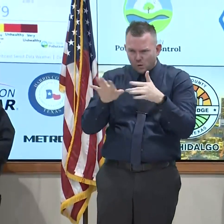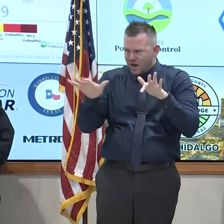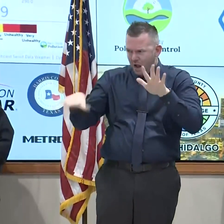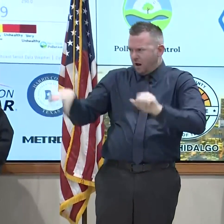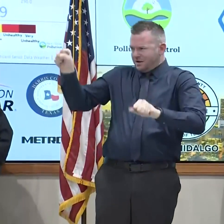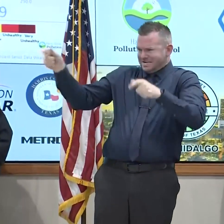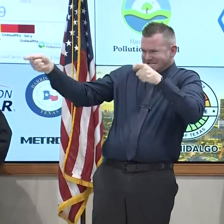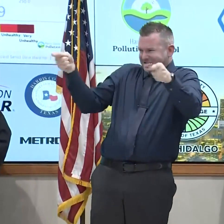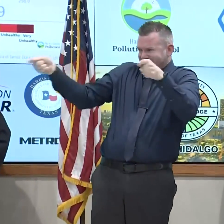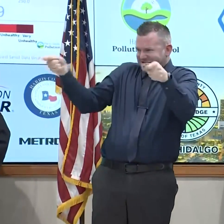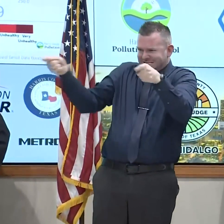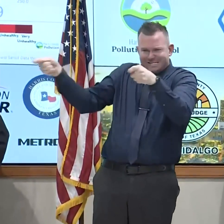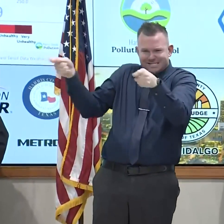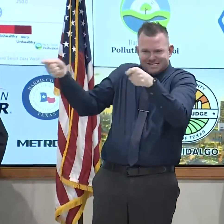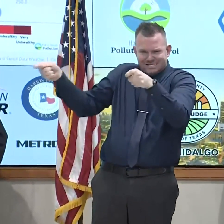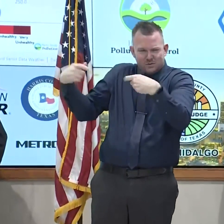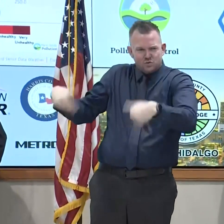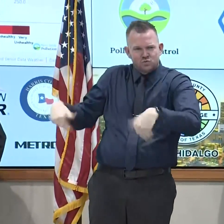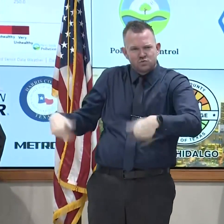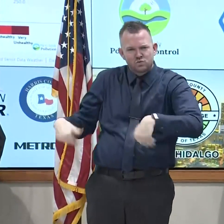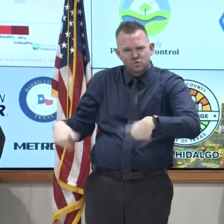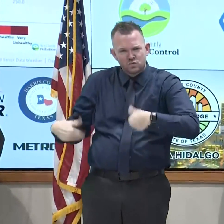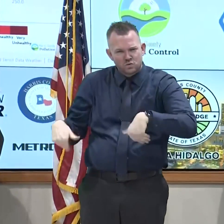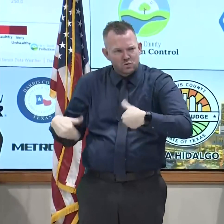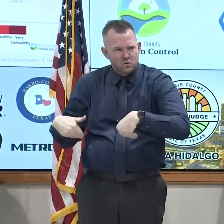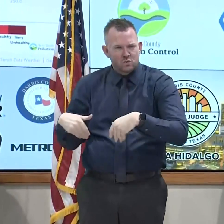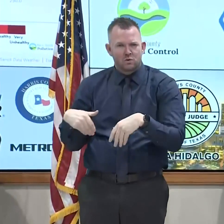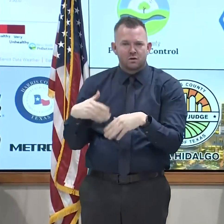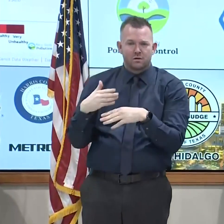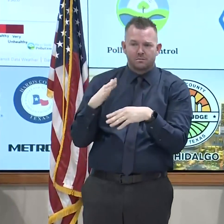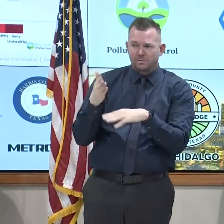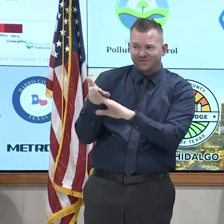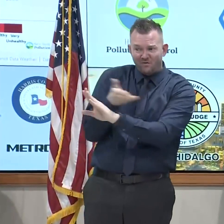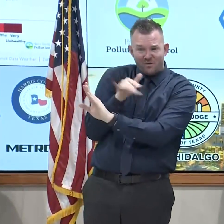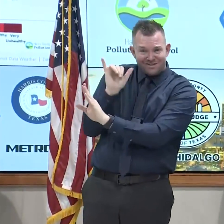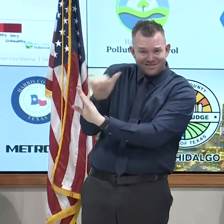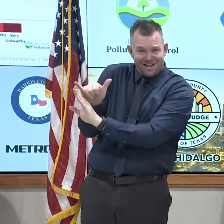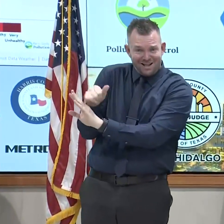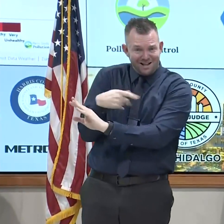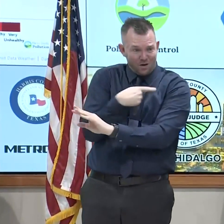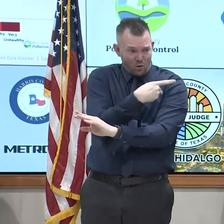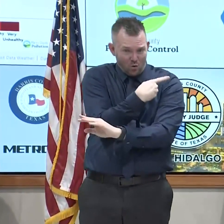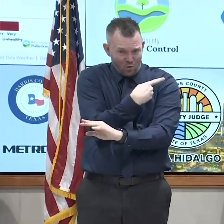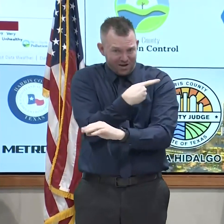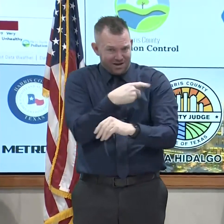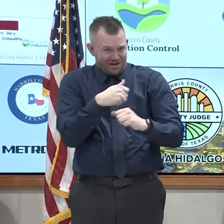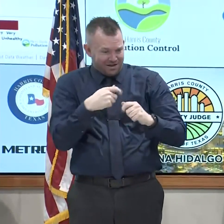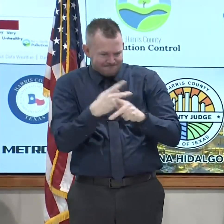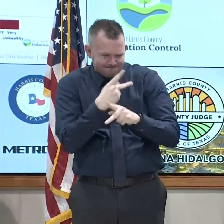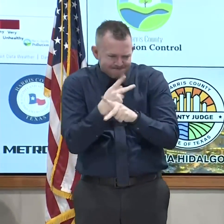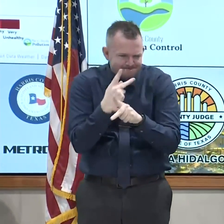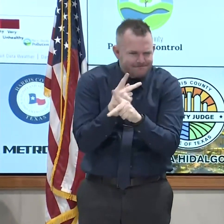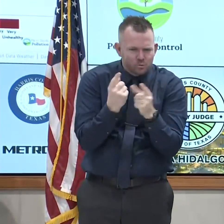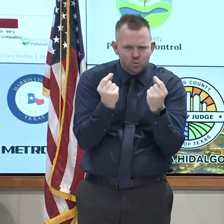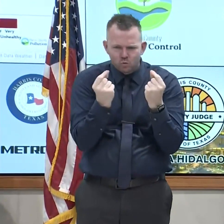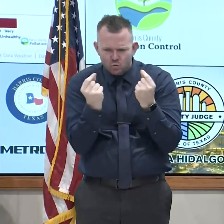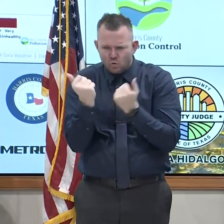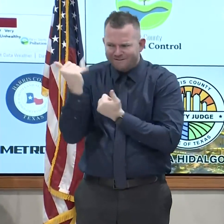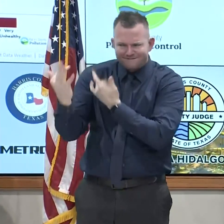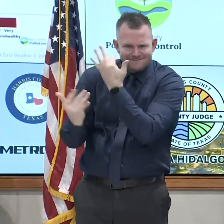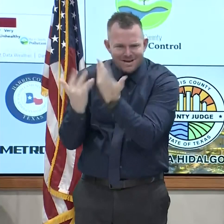judge and I tried to find out what was actually burning, we were met with